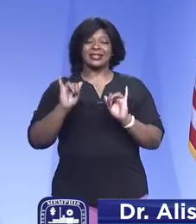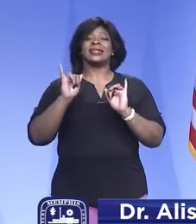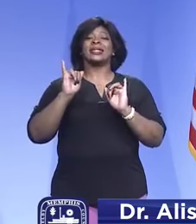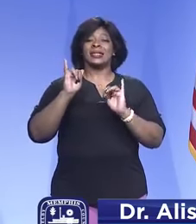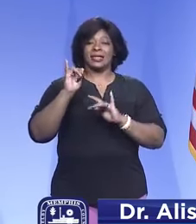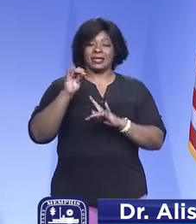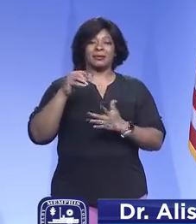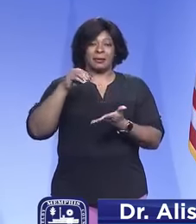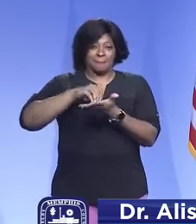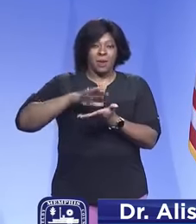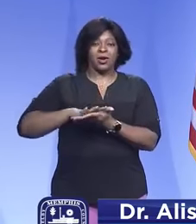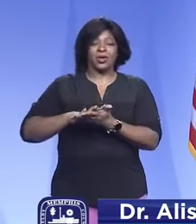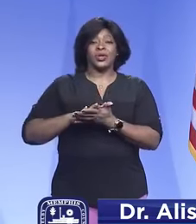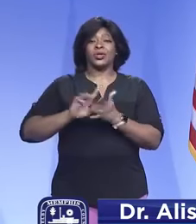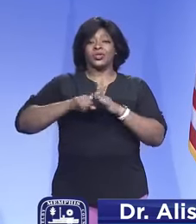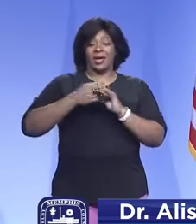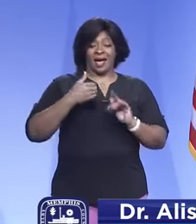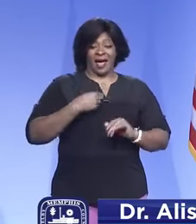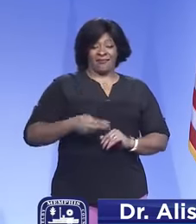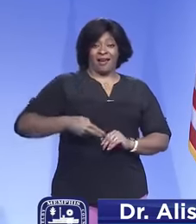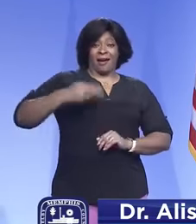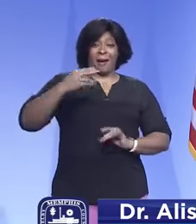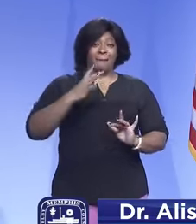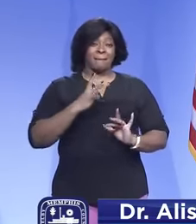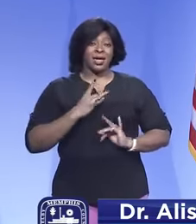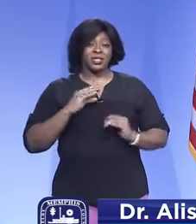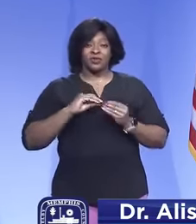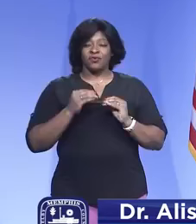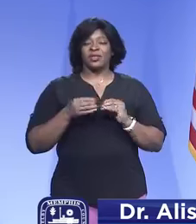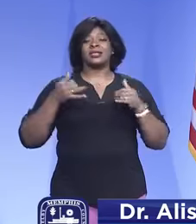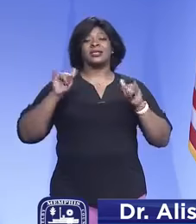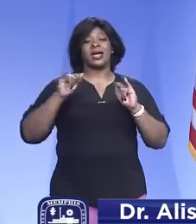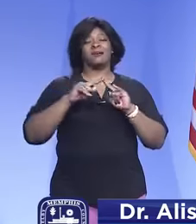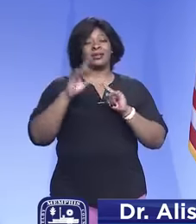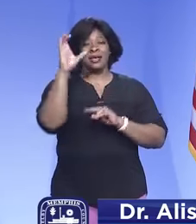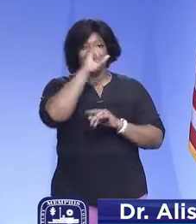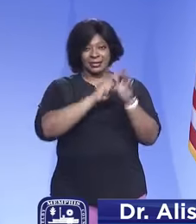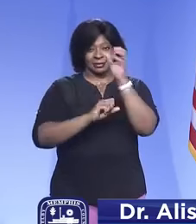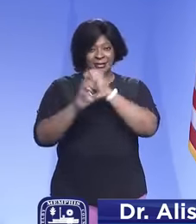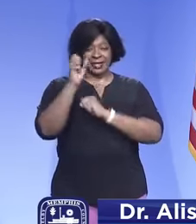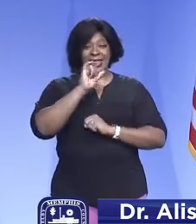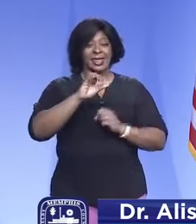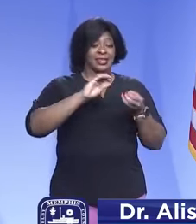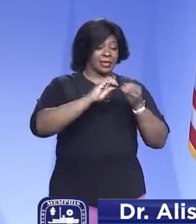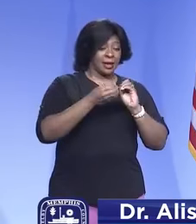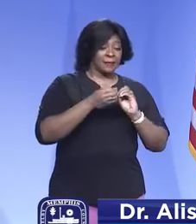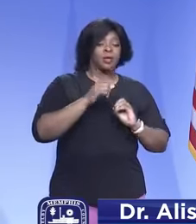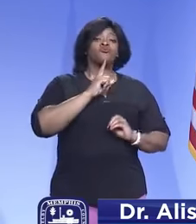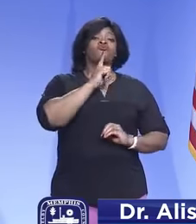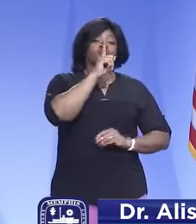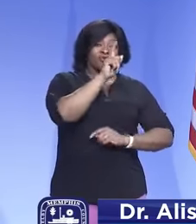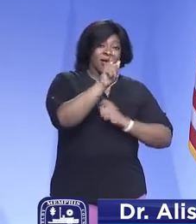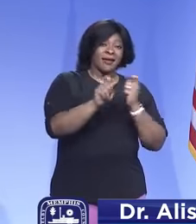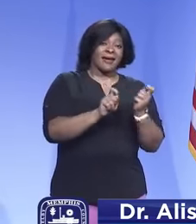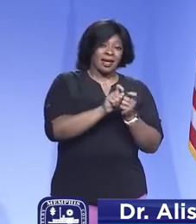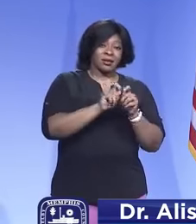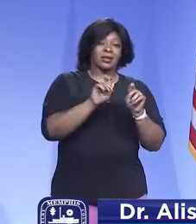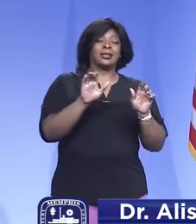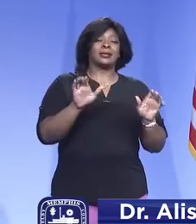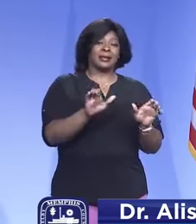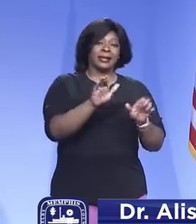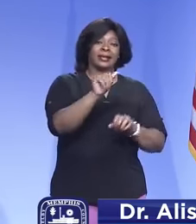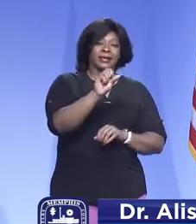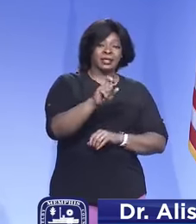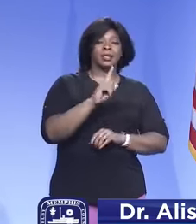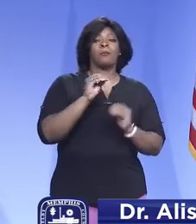marker, but when you begin to have high positivity rate, you have to estimate that the number of true active cases in a